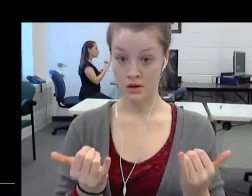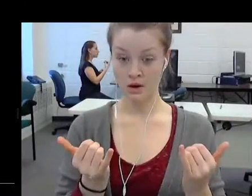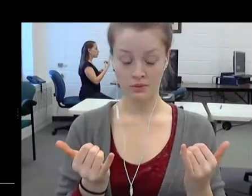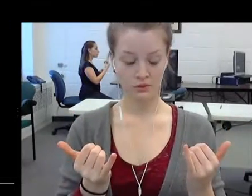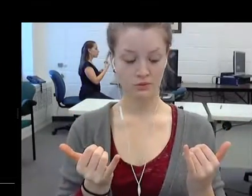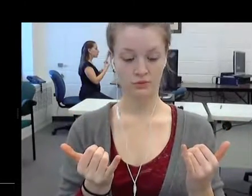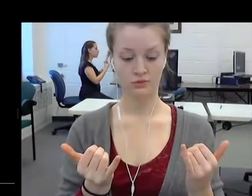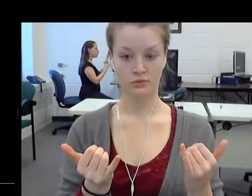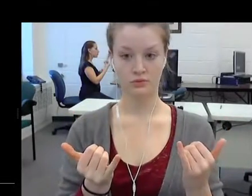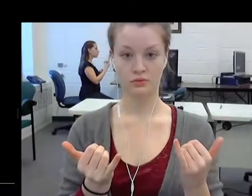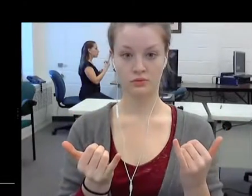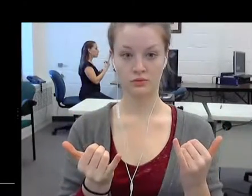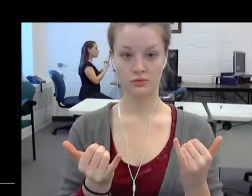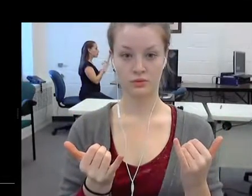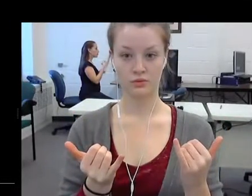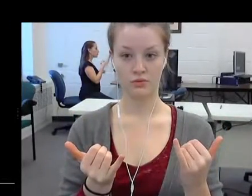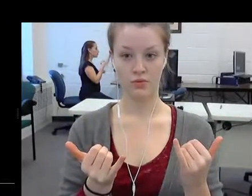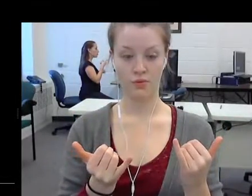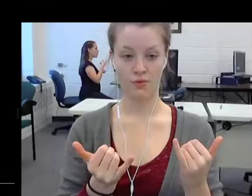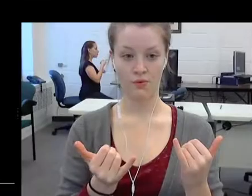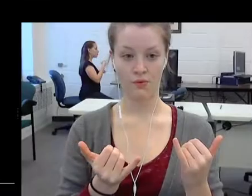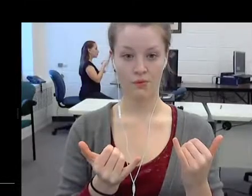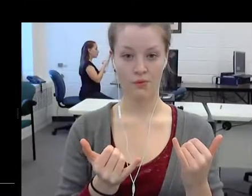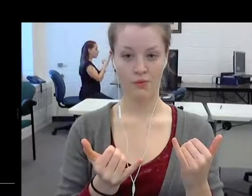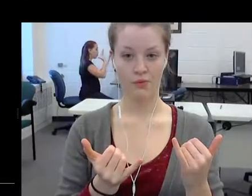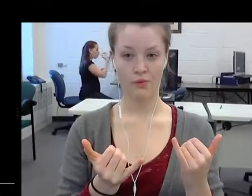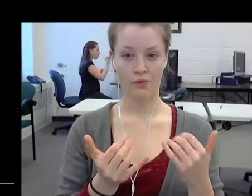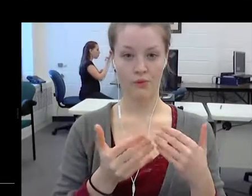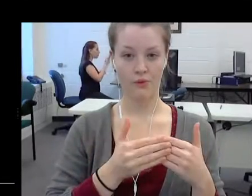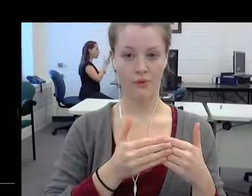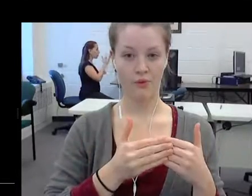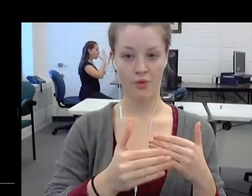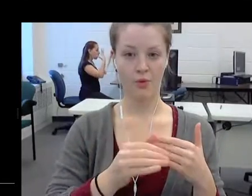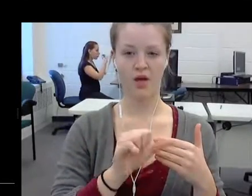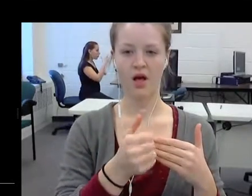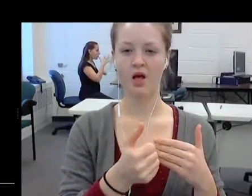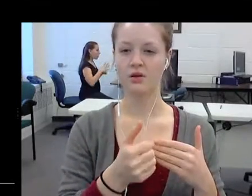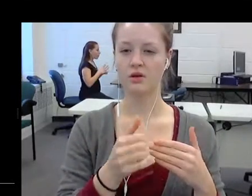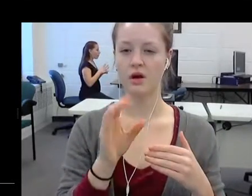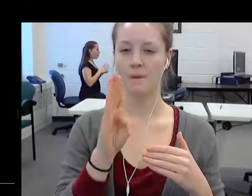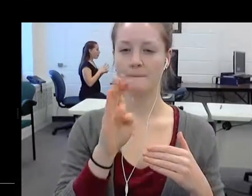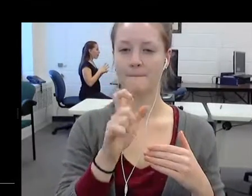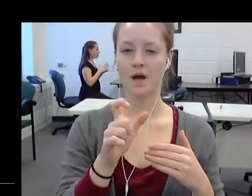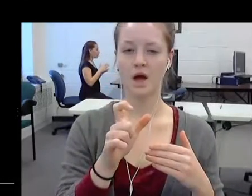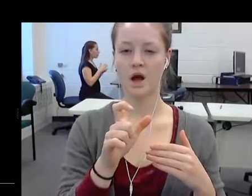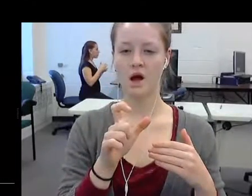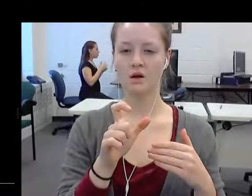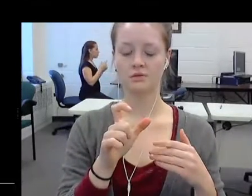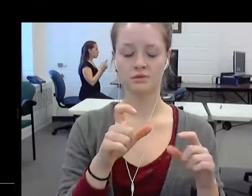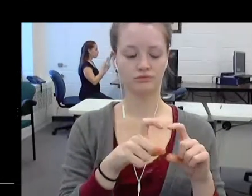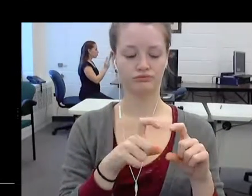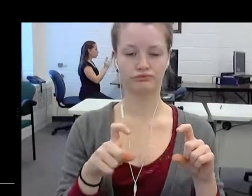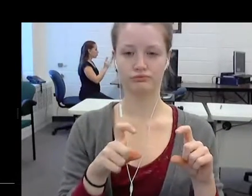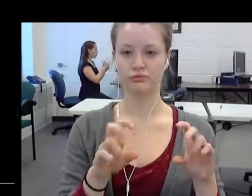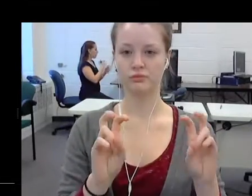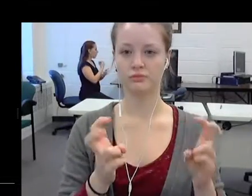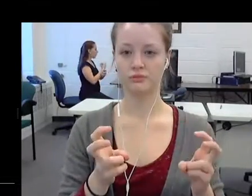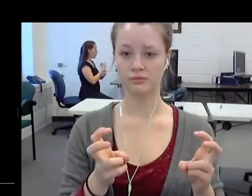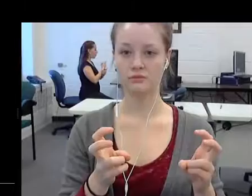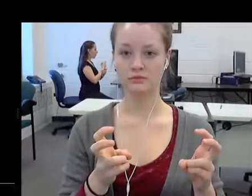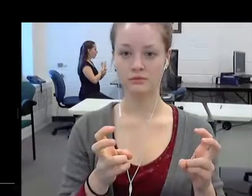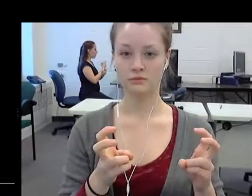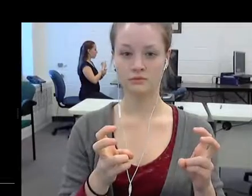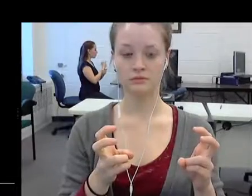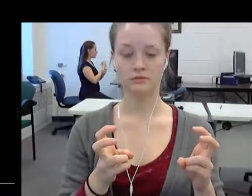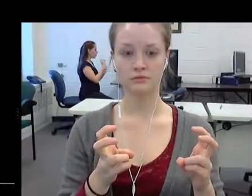continue with another box heading. And the way I figured that out, I looked at the margin here. I've got